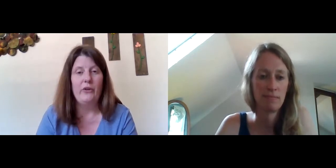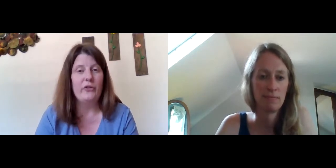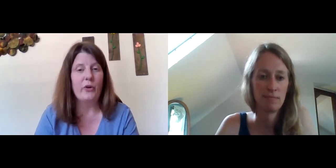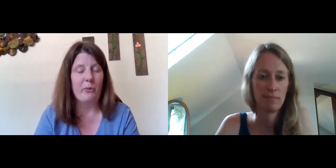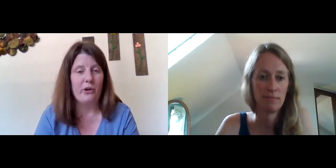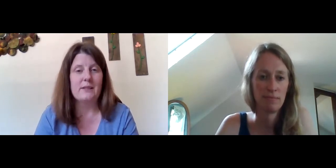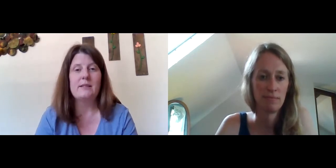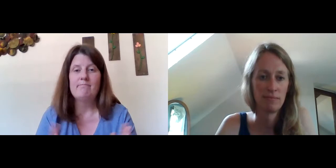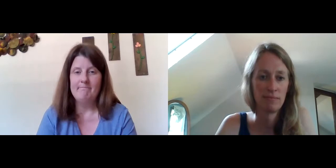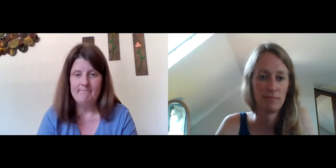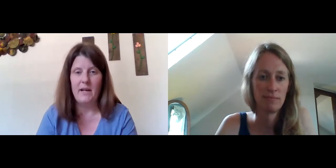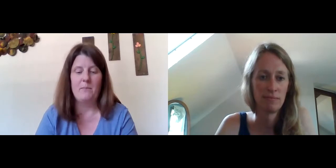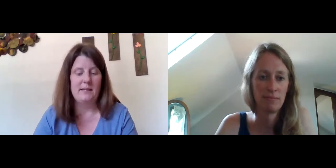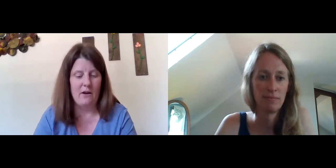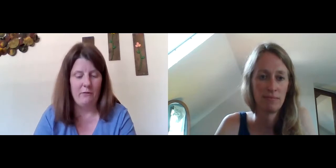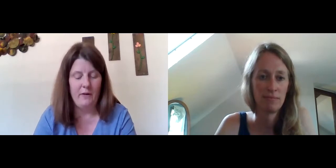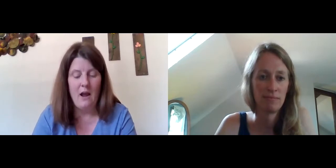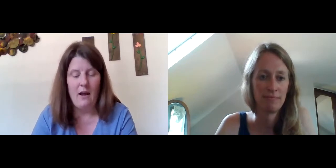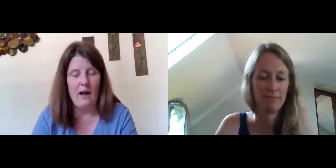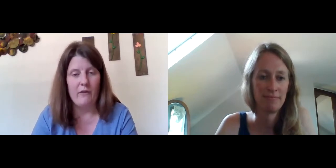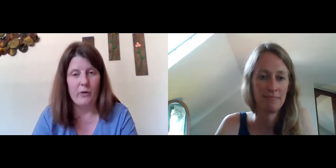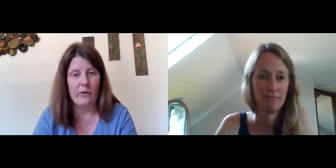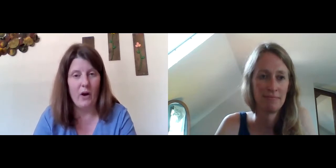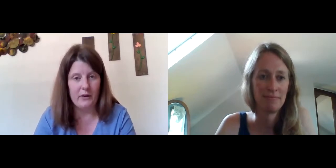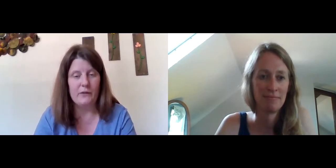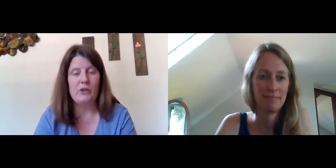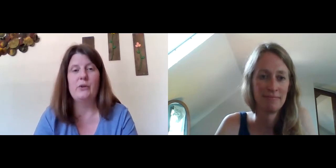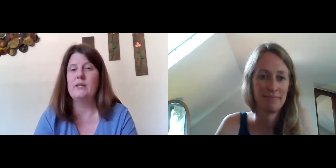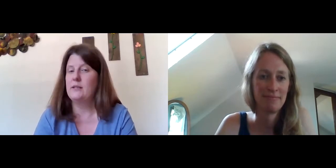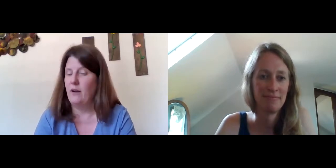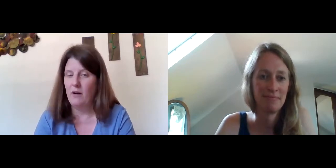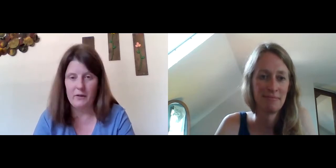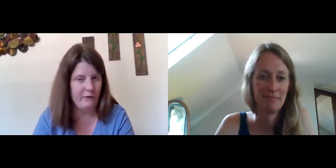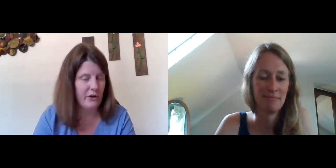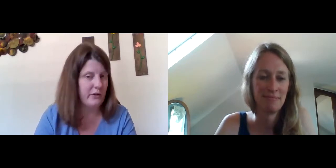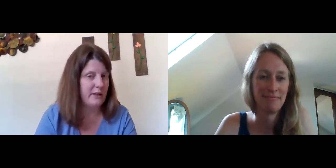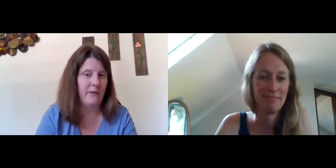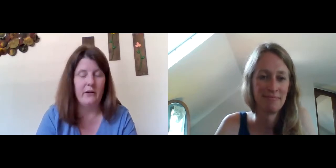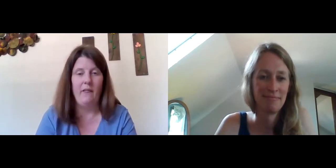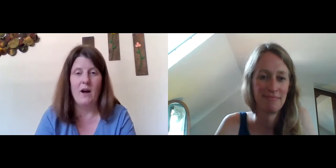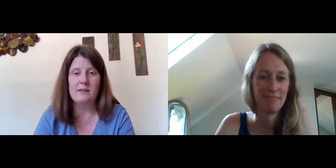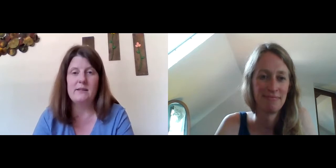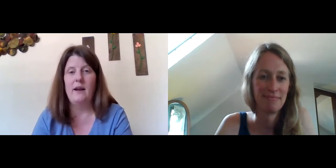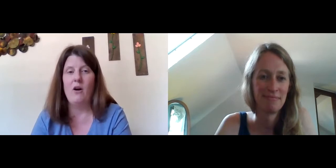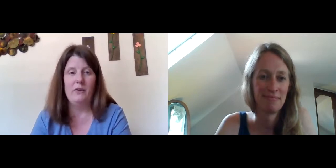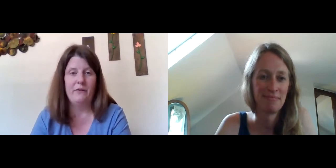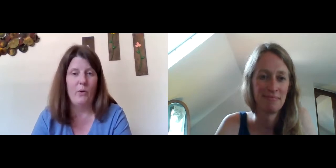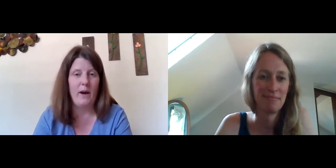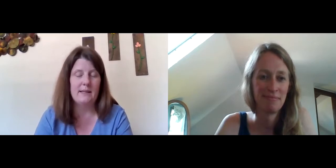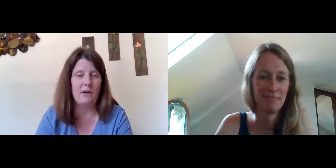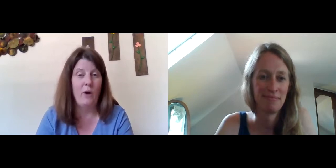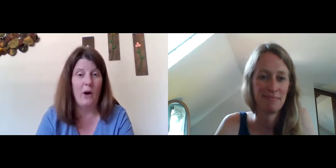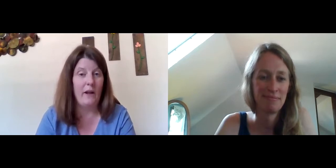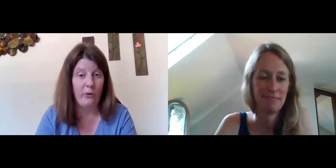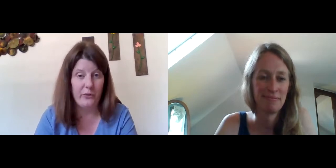they do use interpreters like myself. I have worked with all different students, all different degrees of hearing loss, and all different